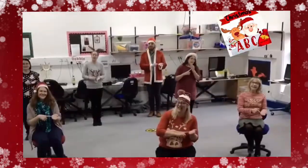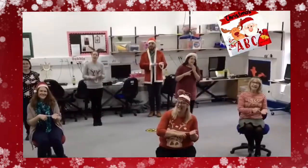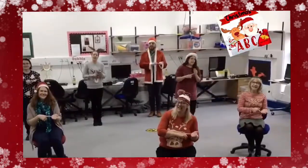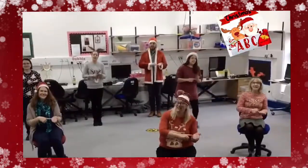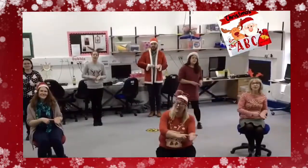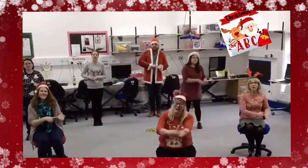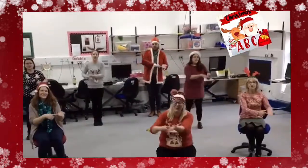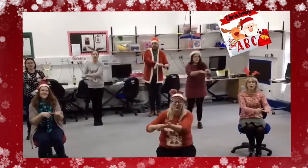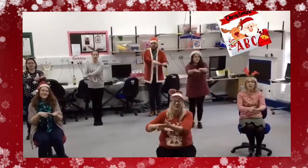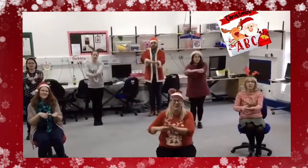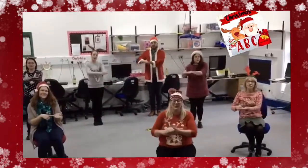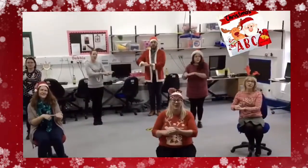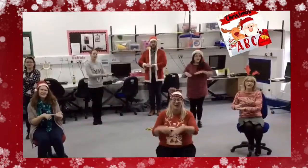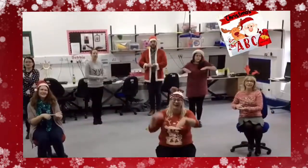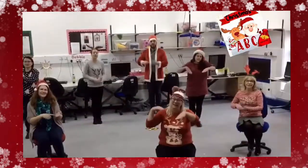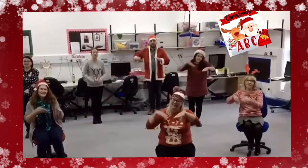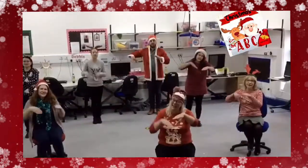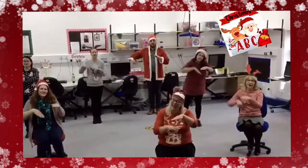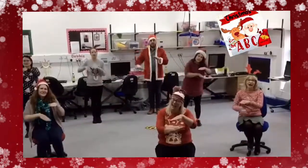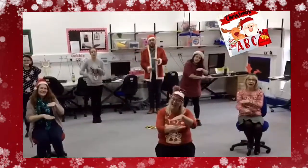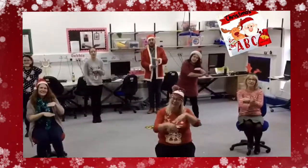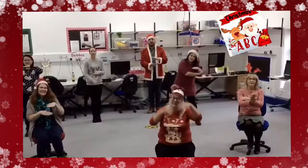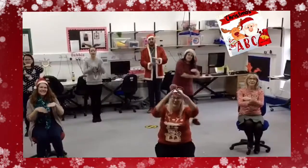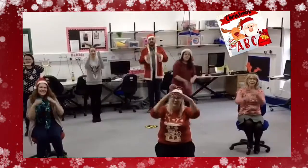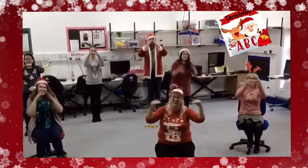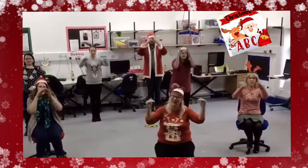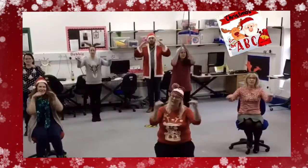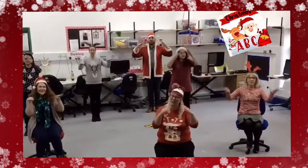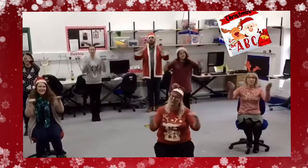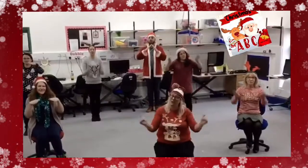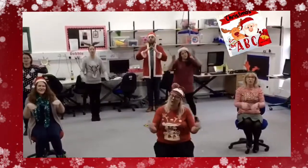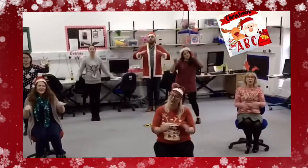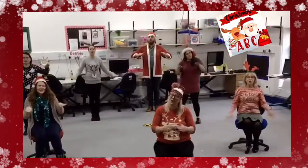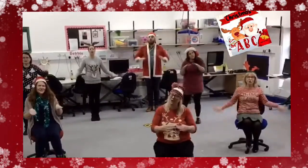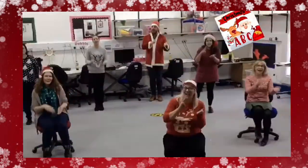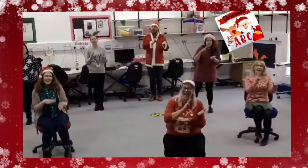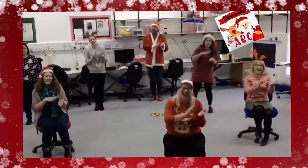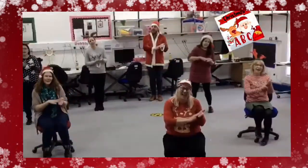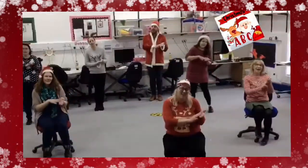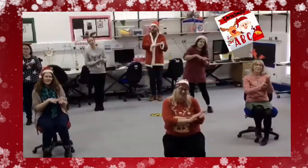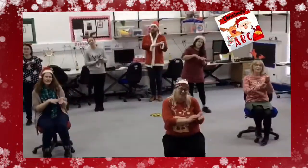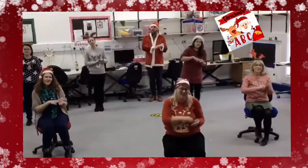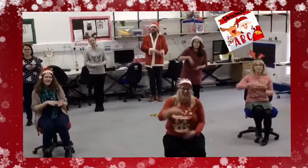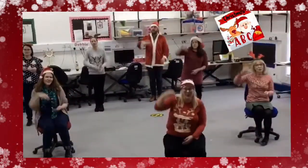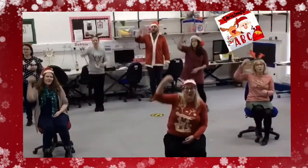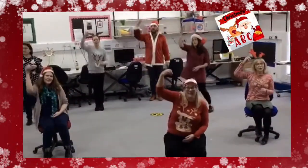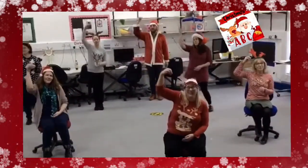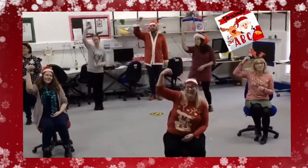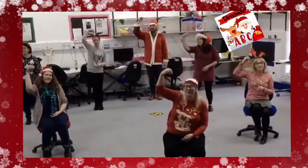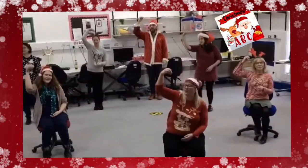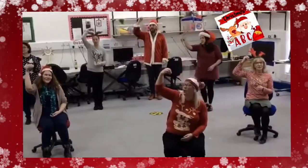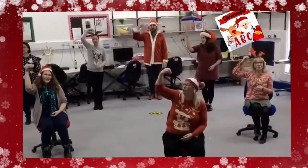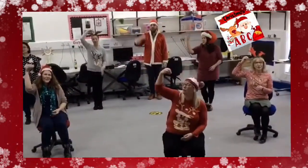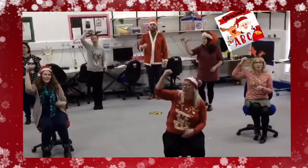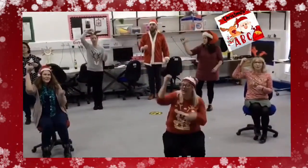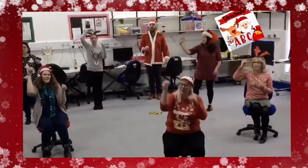is for the toys beneath the tree so tall. M is for the mistletoe